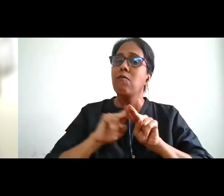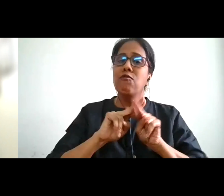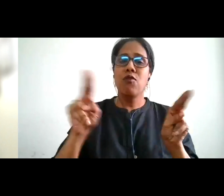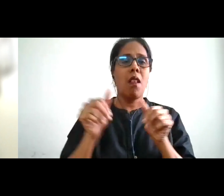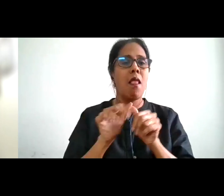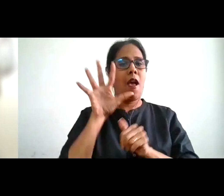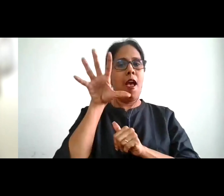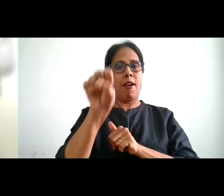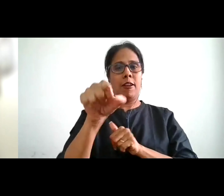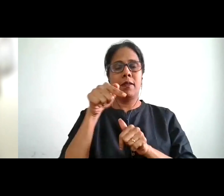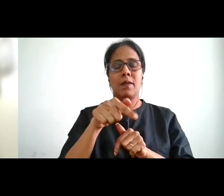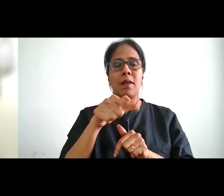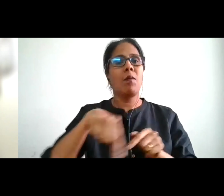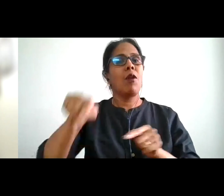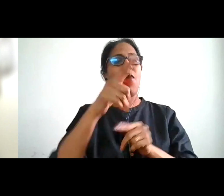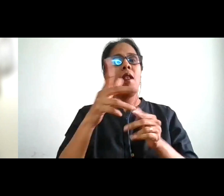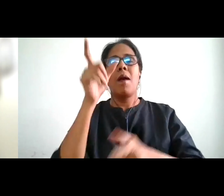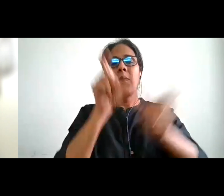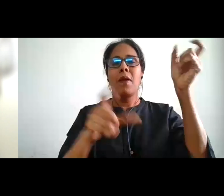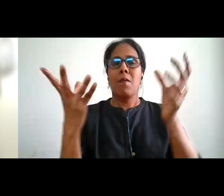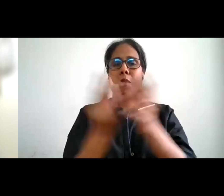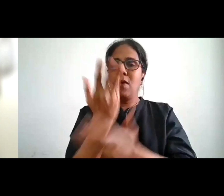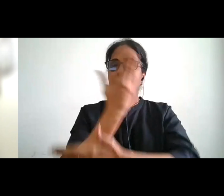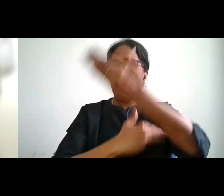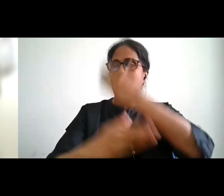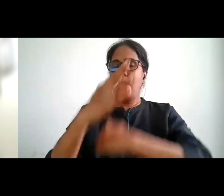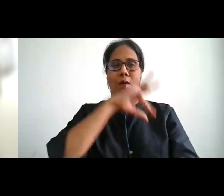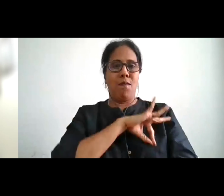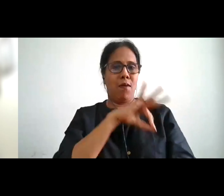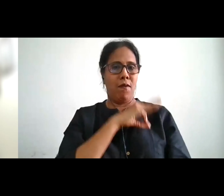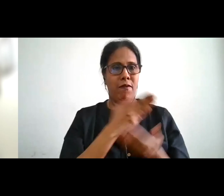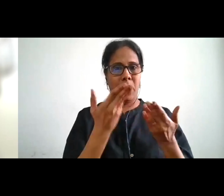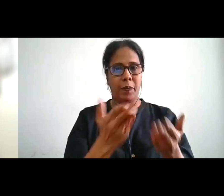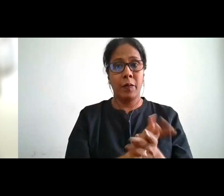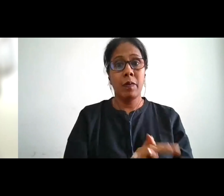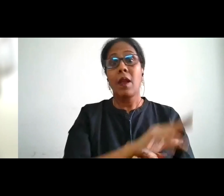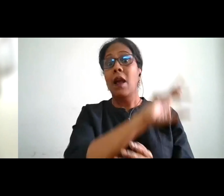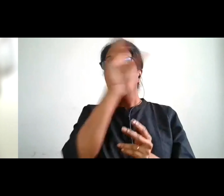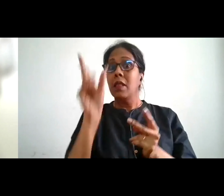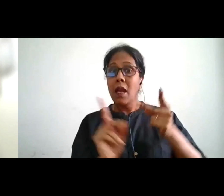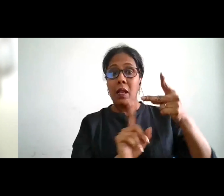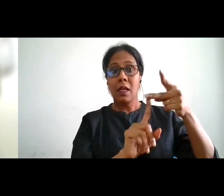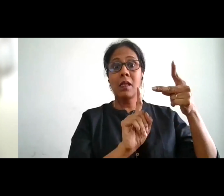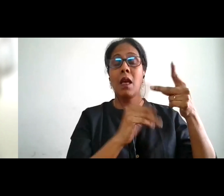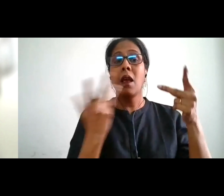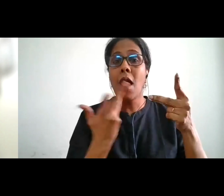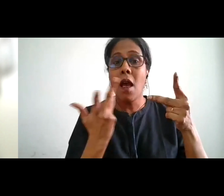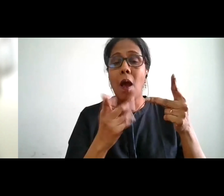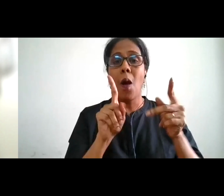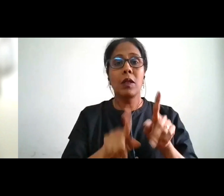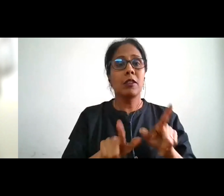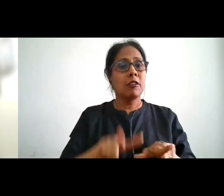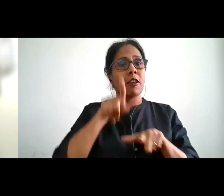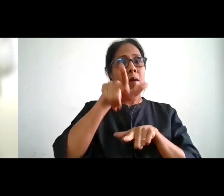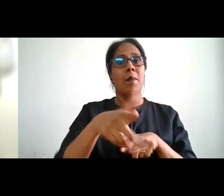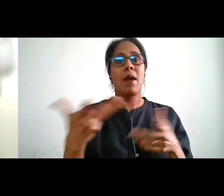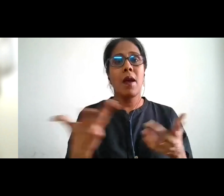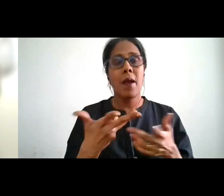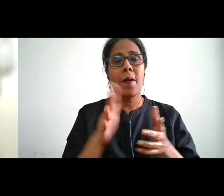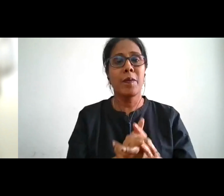benefiting persons with disabilities. We then introduced the next step forward